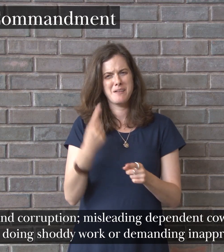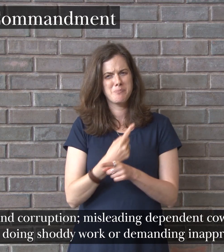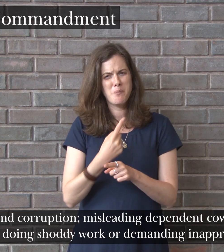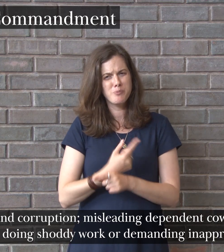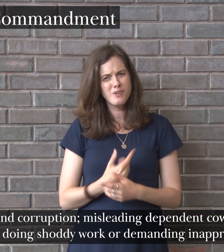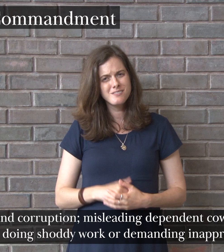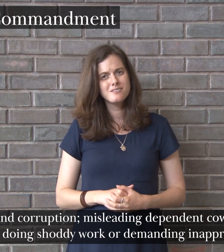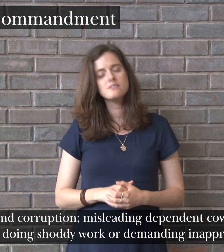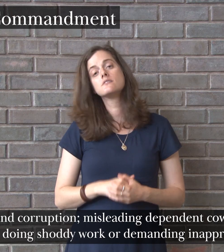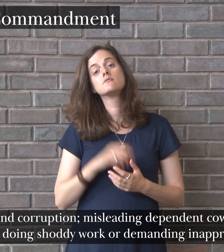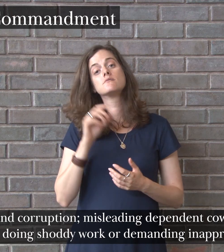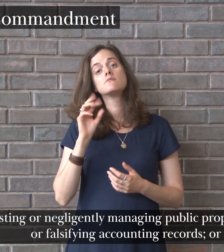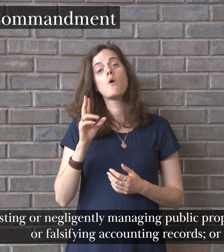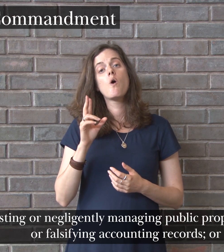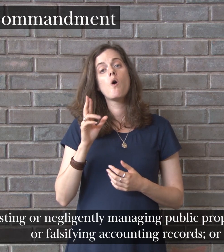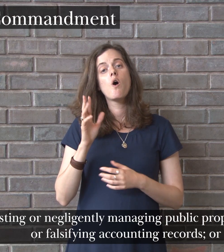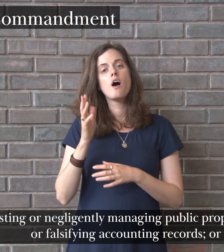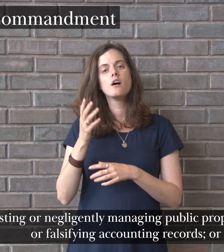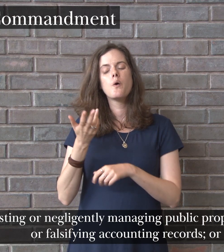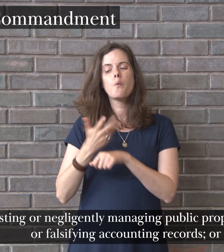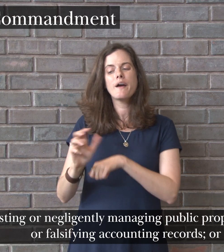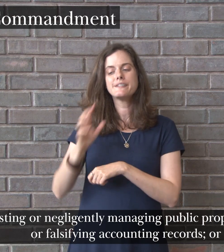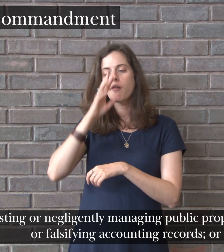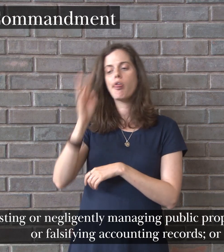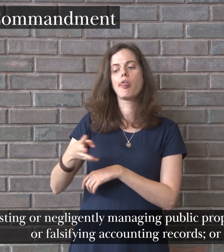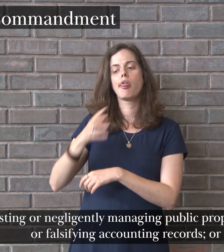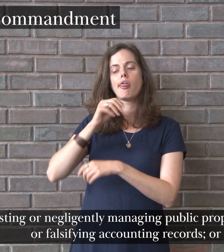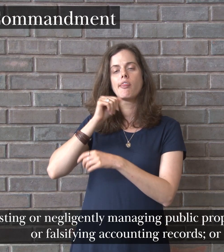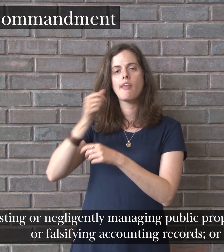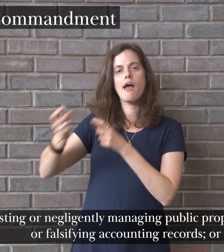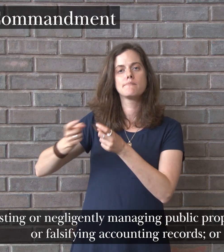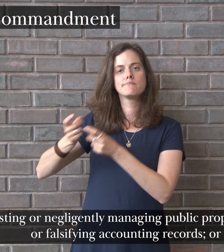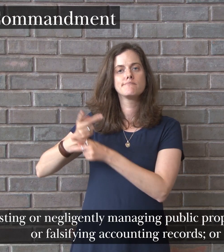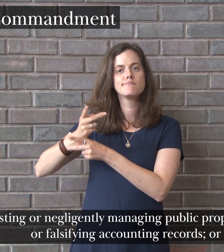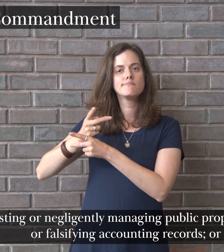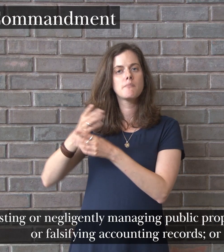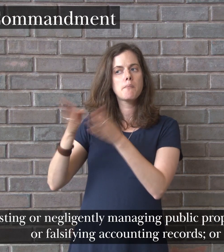payment, wasting or negligently managing public property,